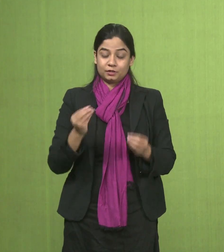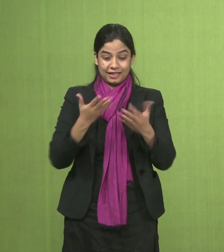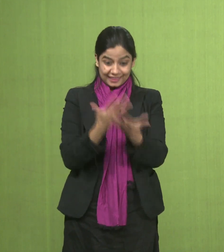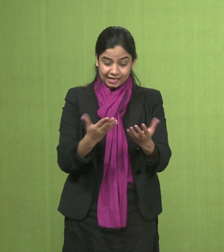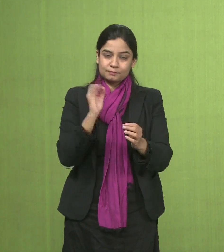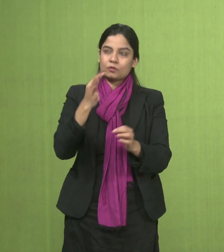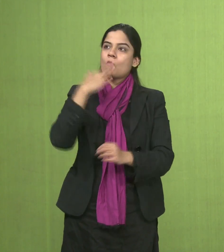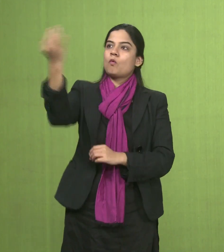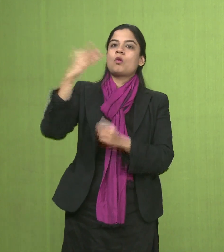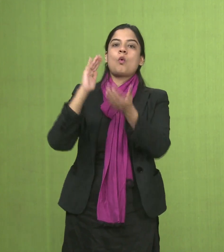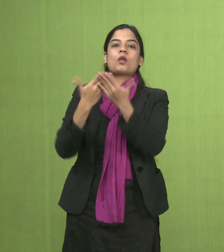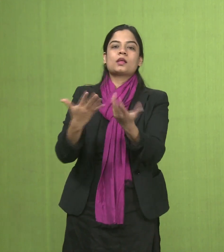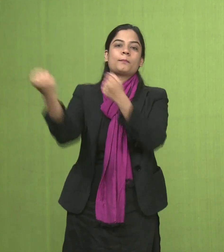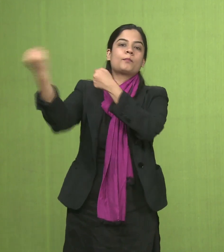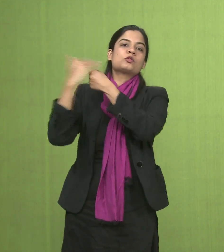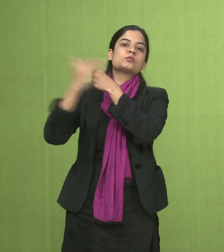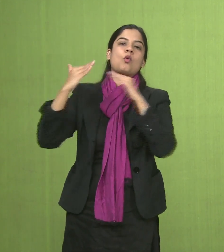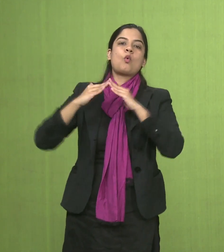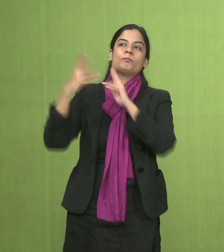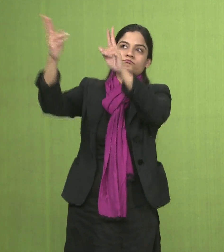Right to free home delivery.